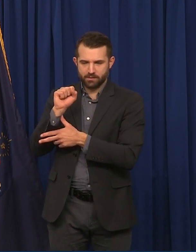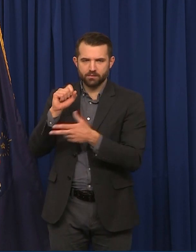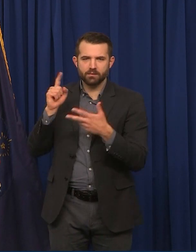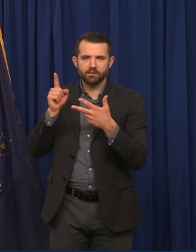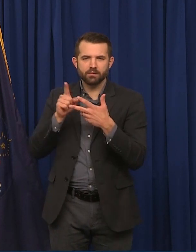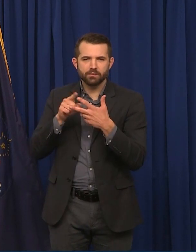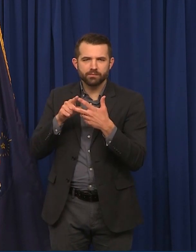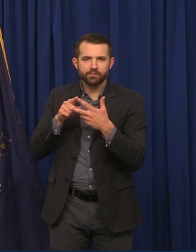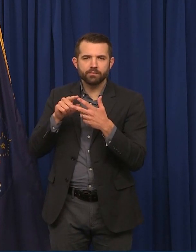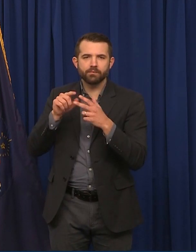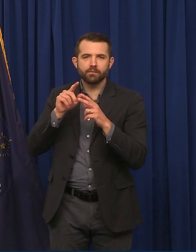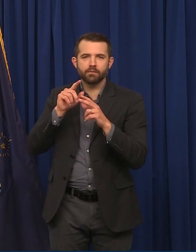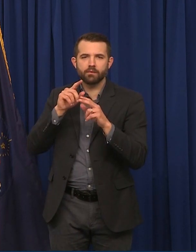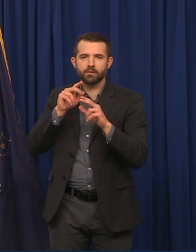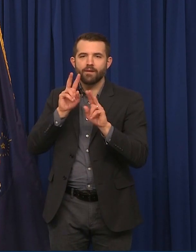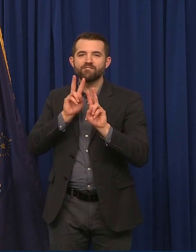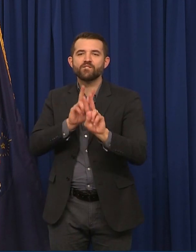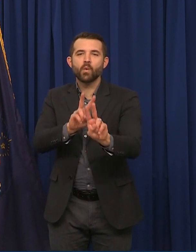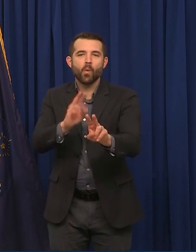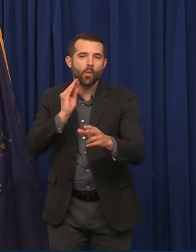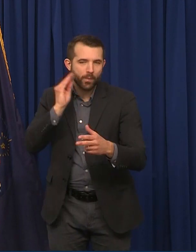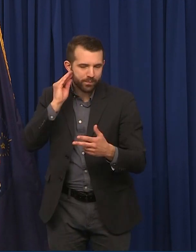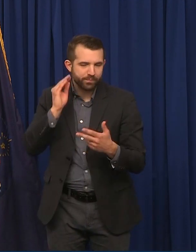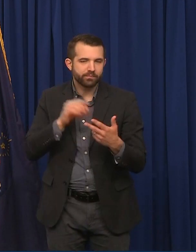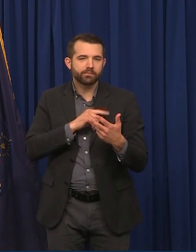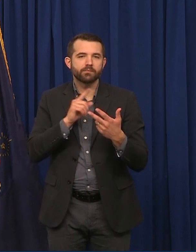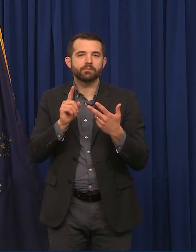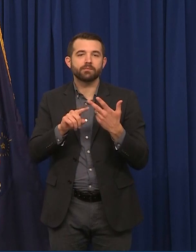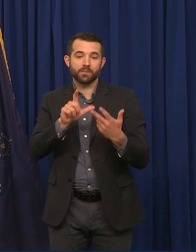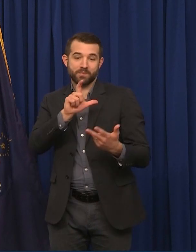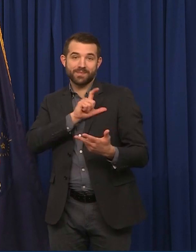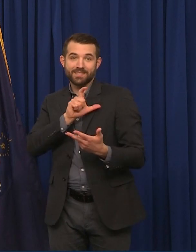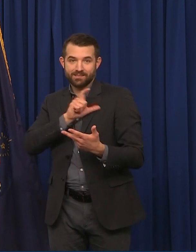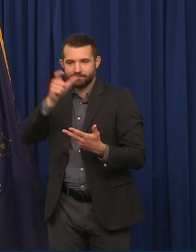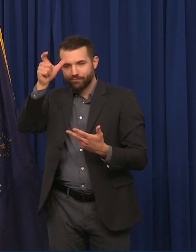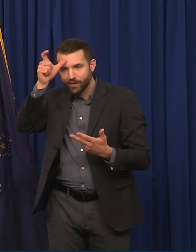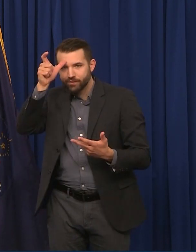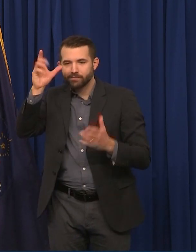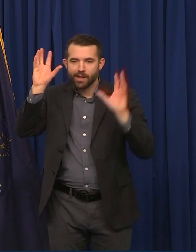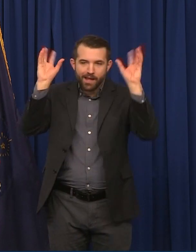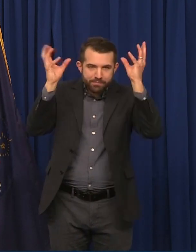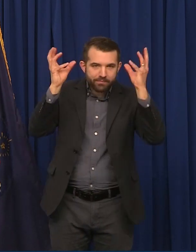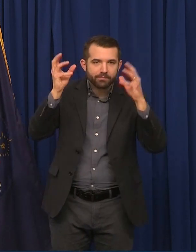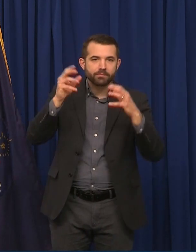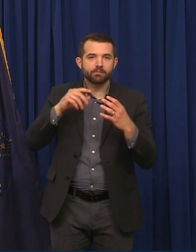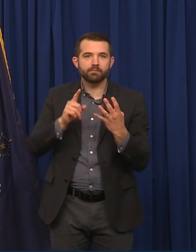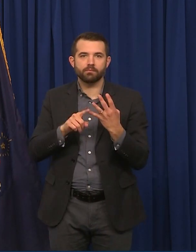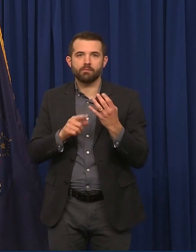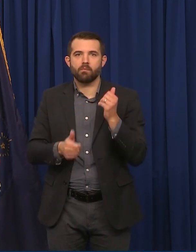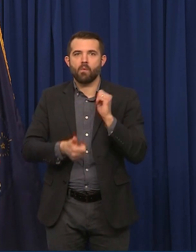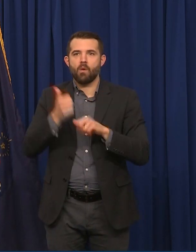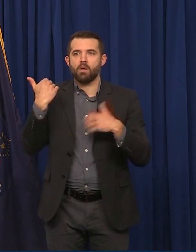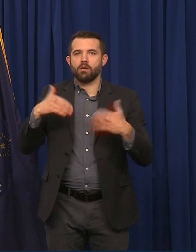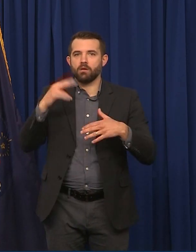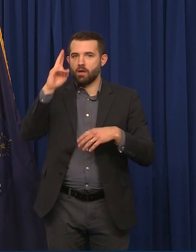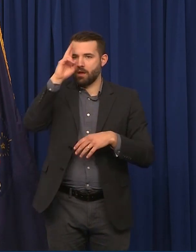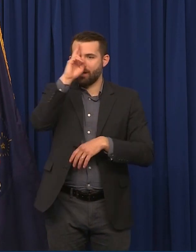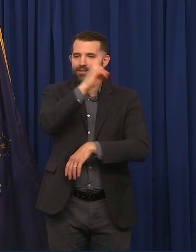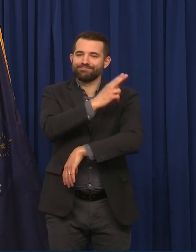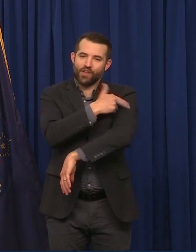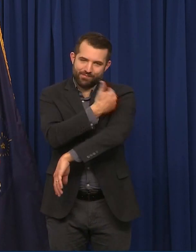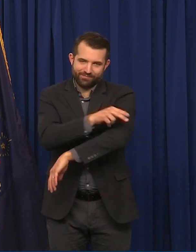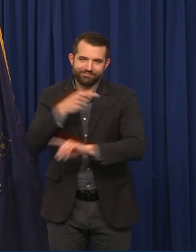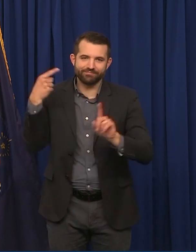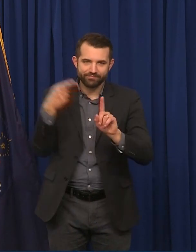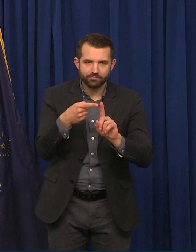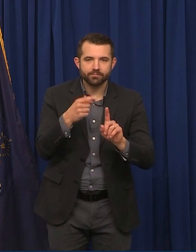enforcement settings, and then the predominance of them are going to hospitals and congregate living settings. We've